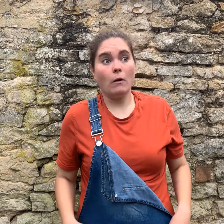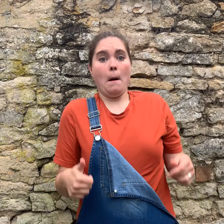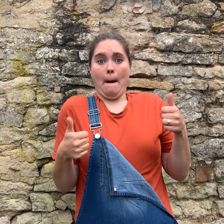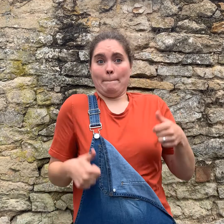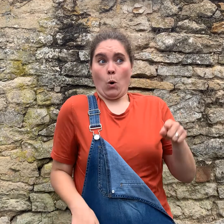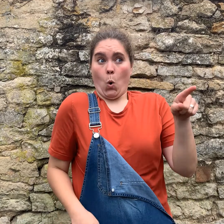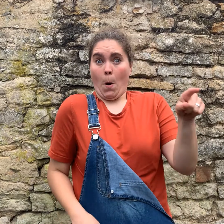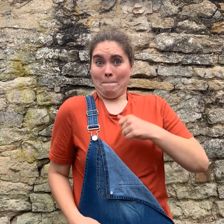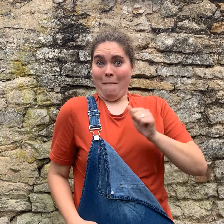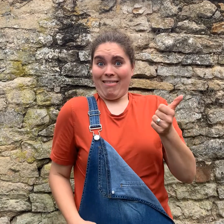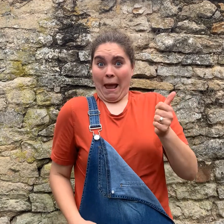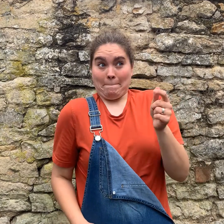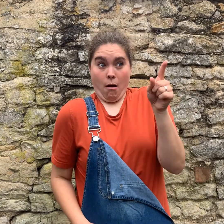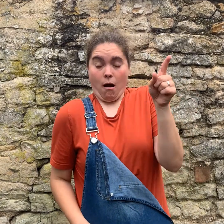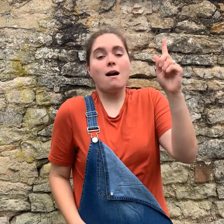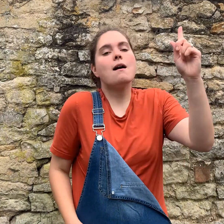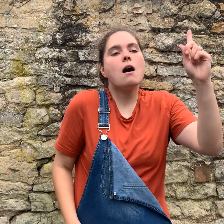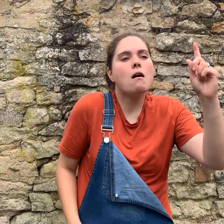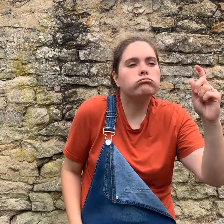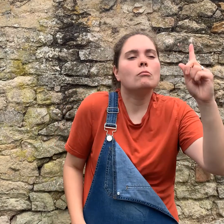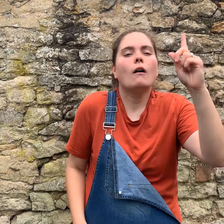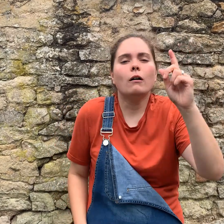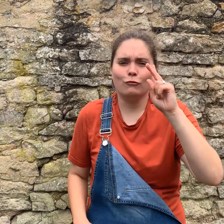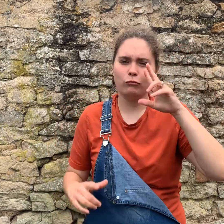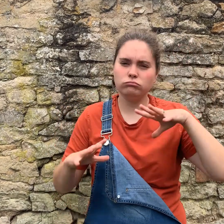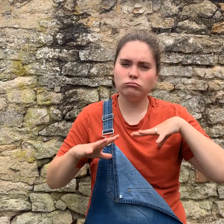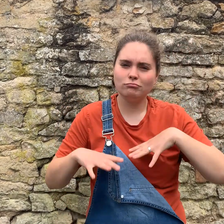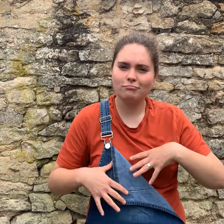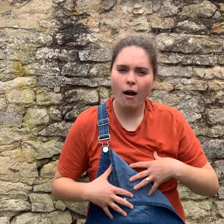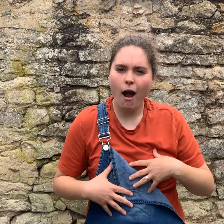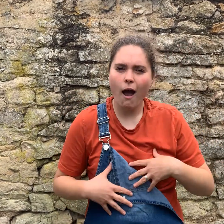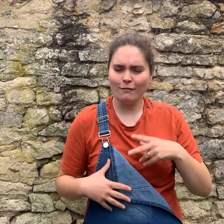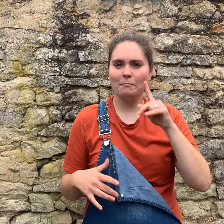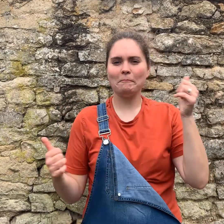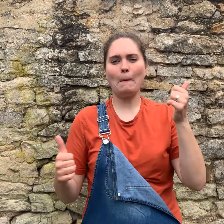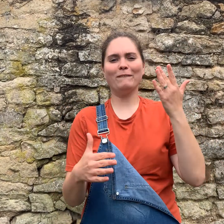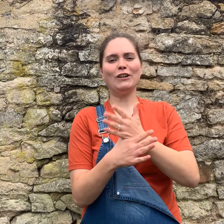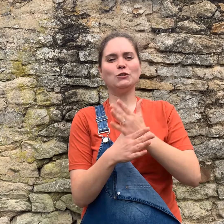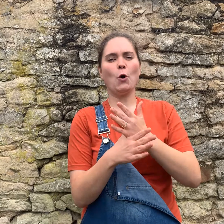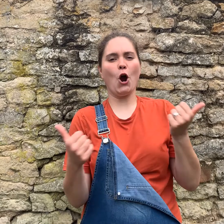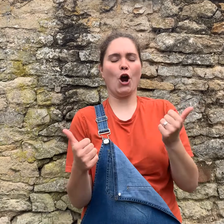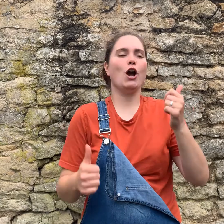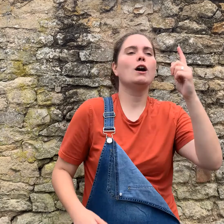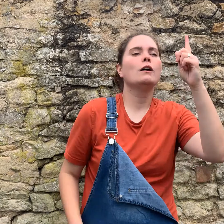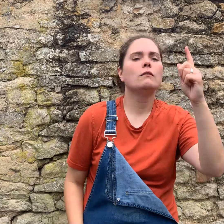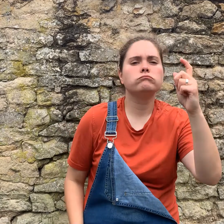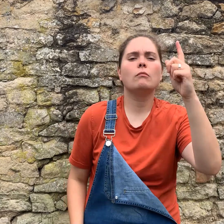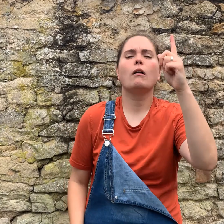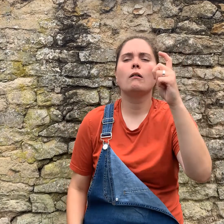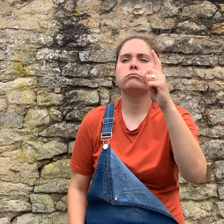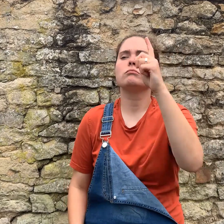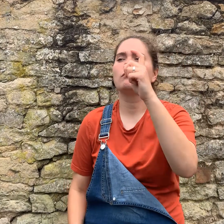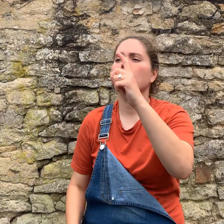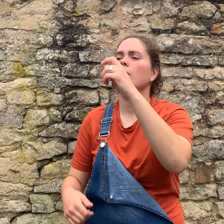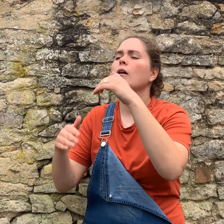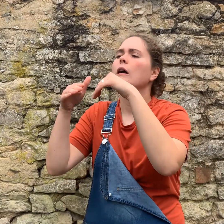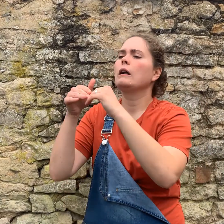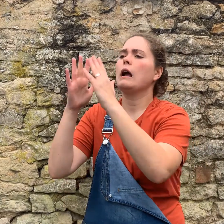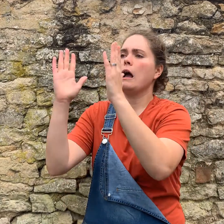worried. But then it was okay because I saw my neighbour walking along, very tired, very sleepy,